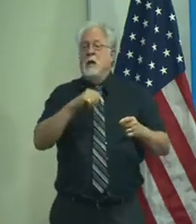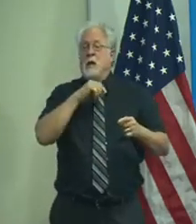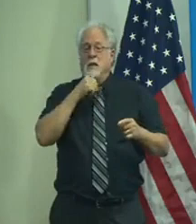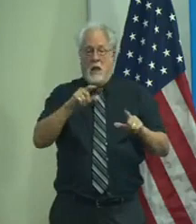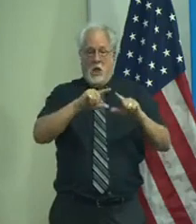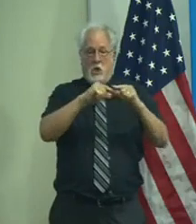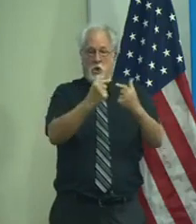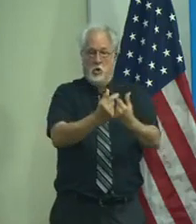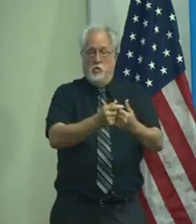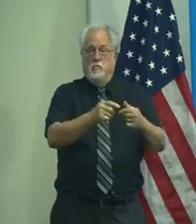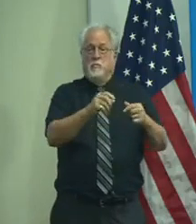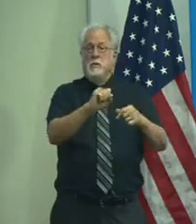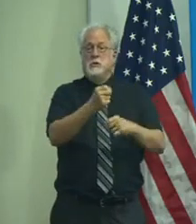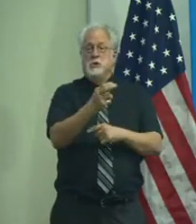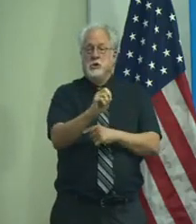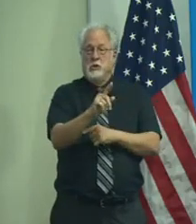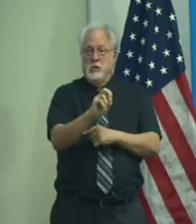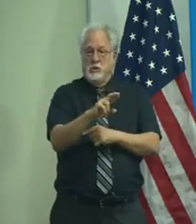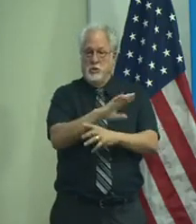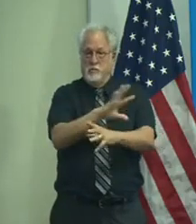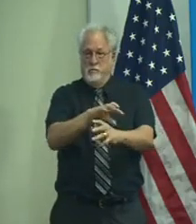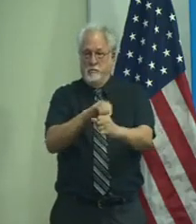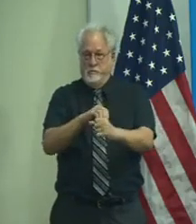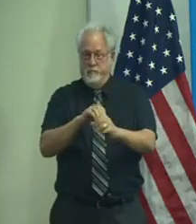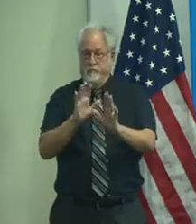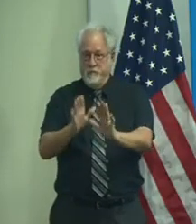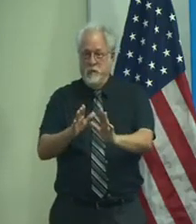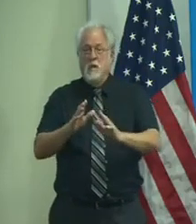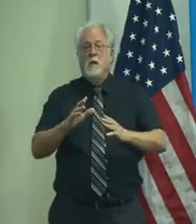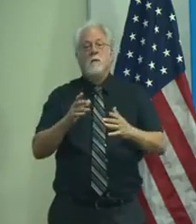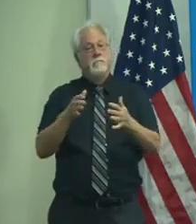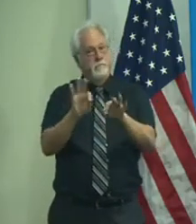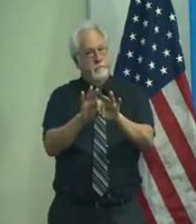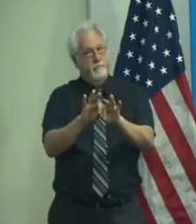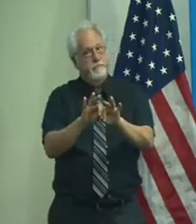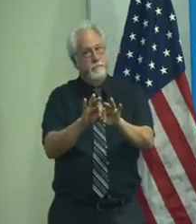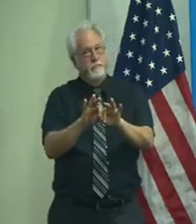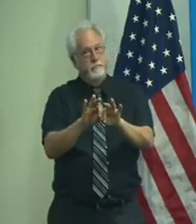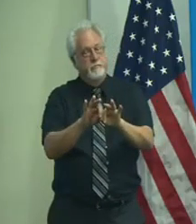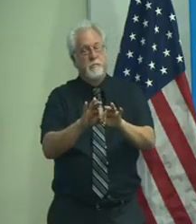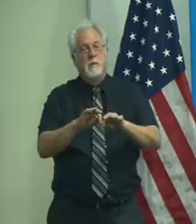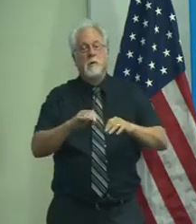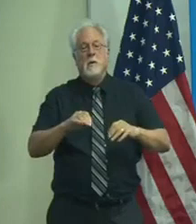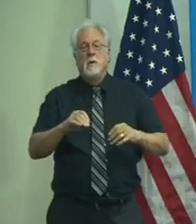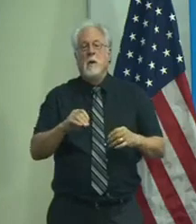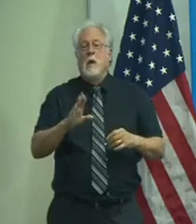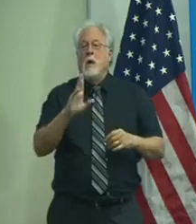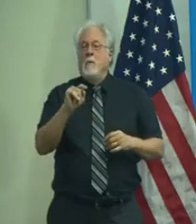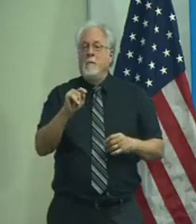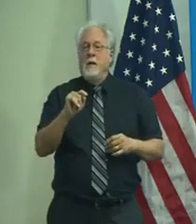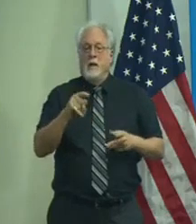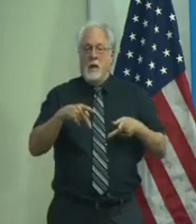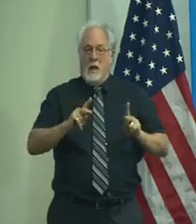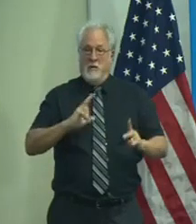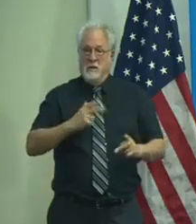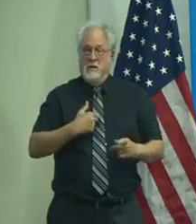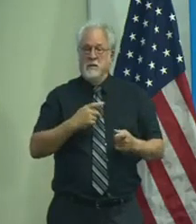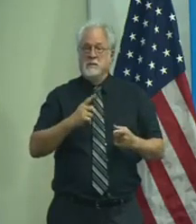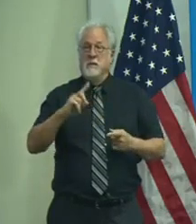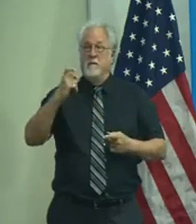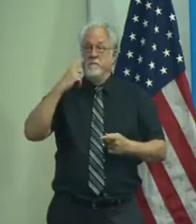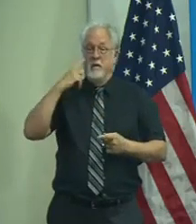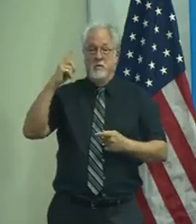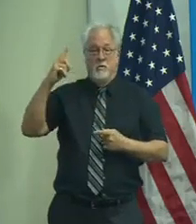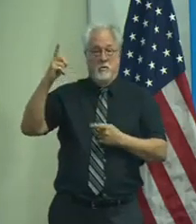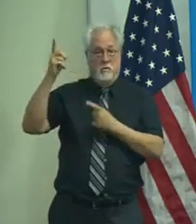sheltering is part of that as well, which is critically important. But what it allows to do is the federal